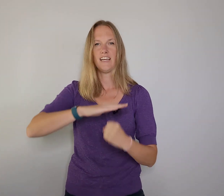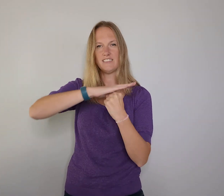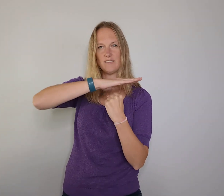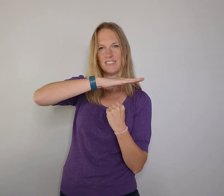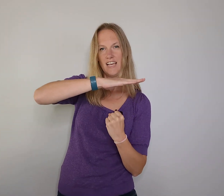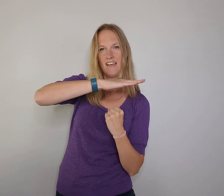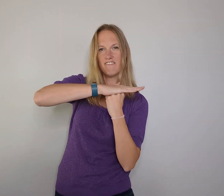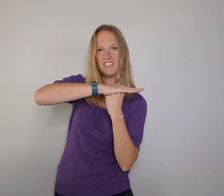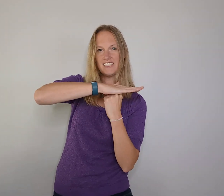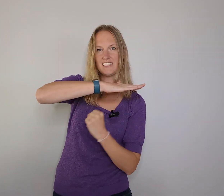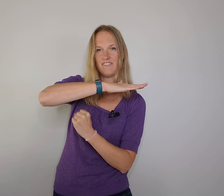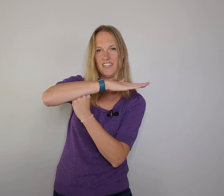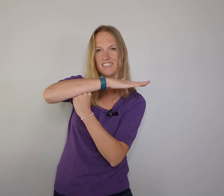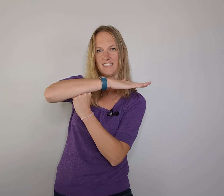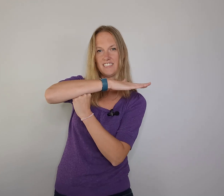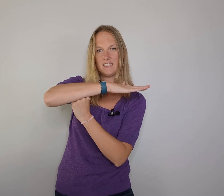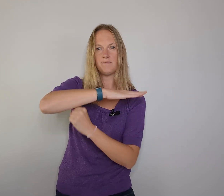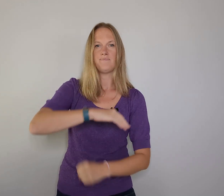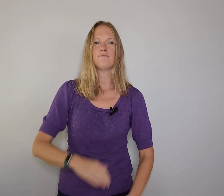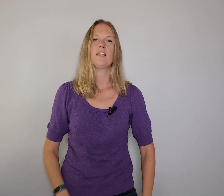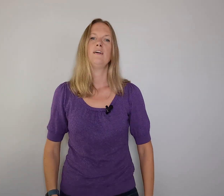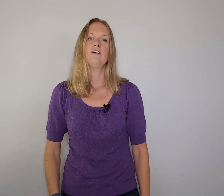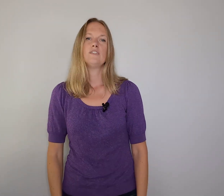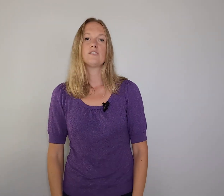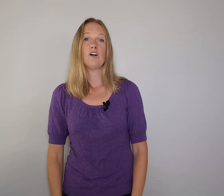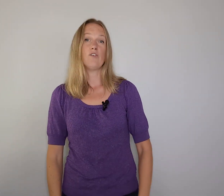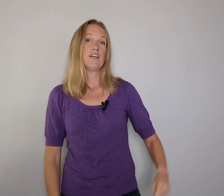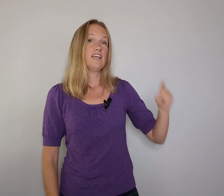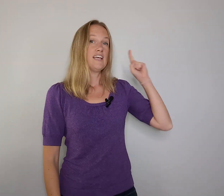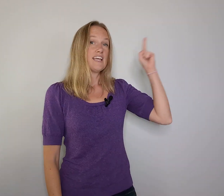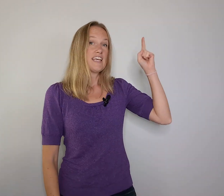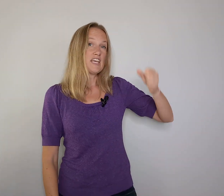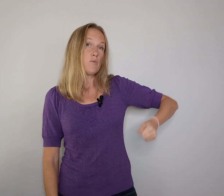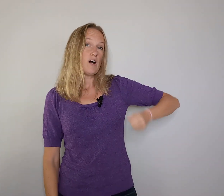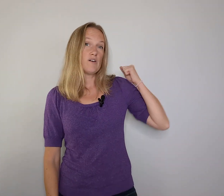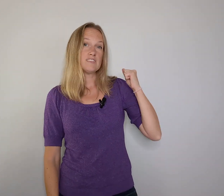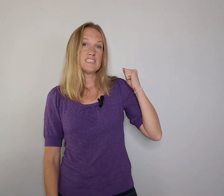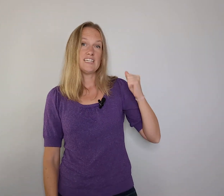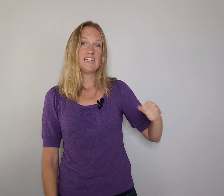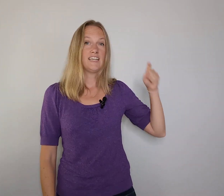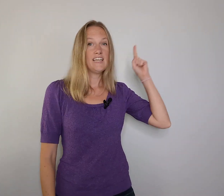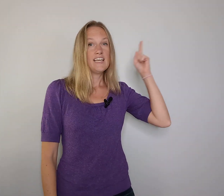Okay? So it's fist, fist. So, he won't,